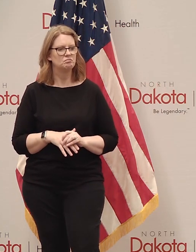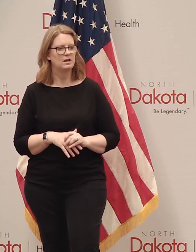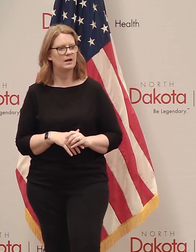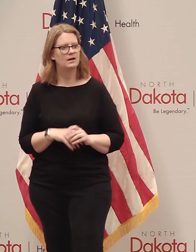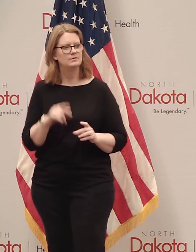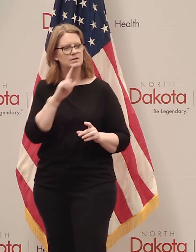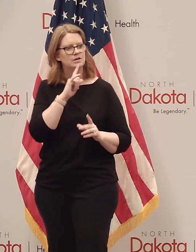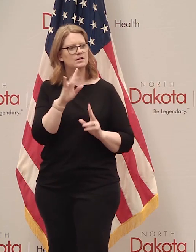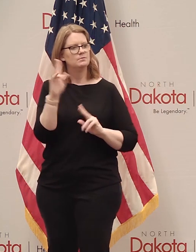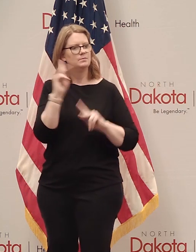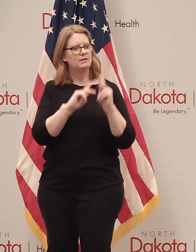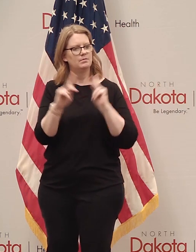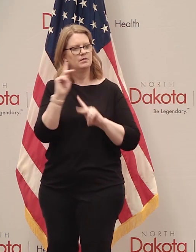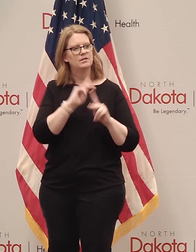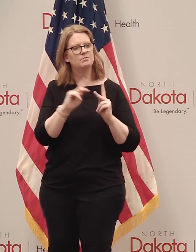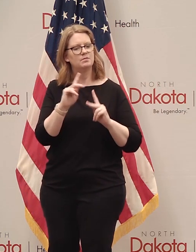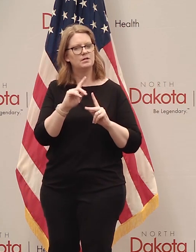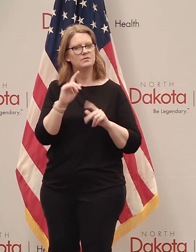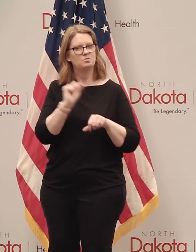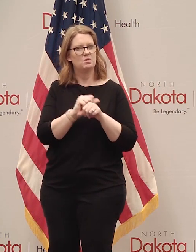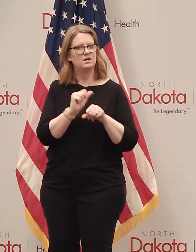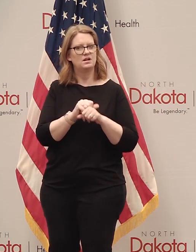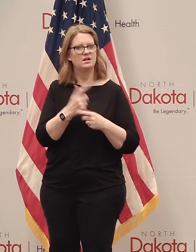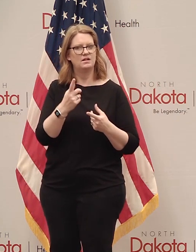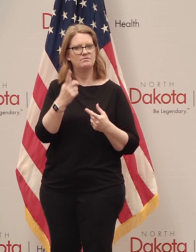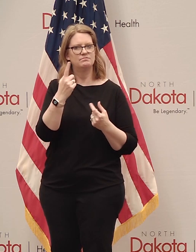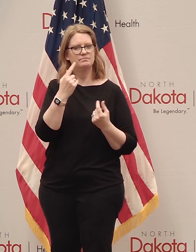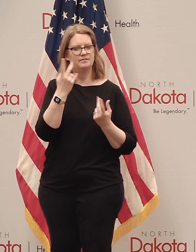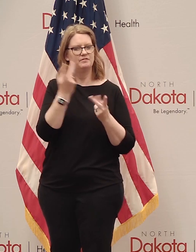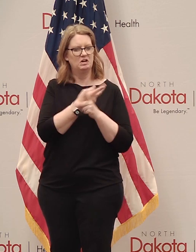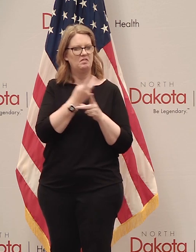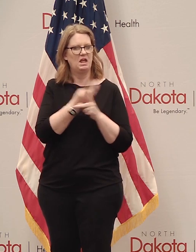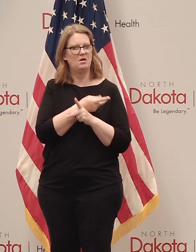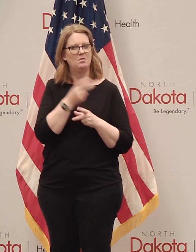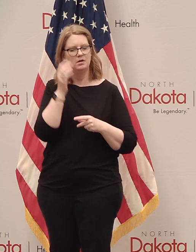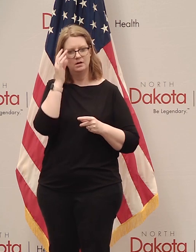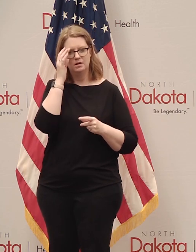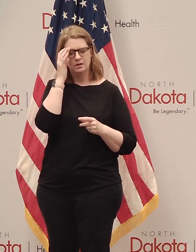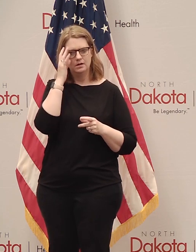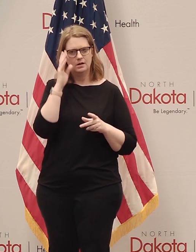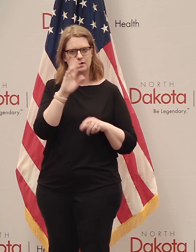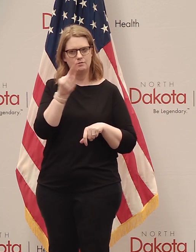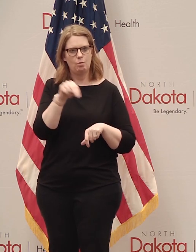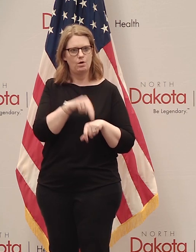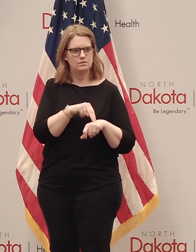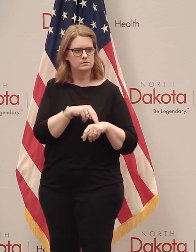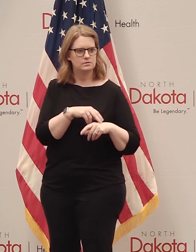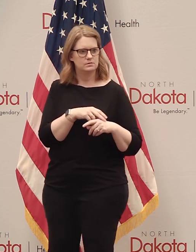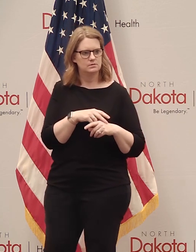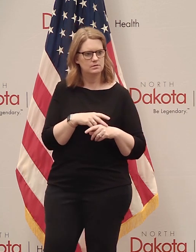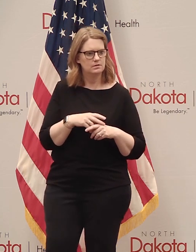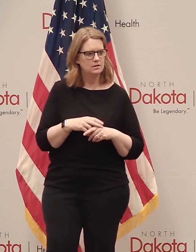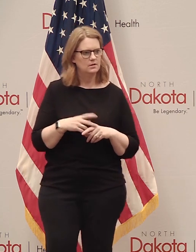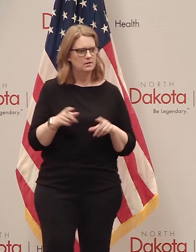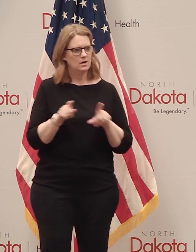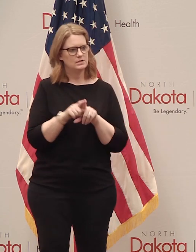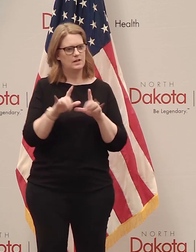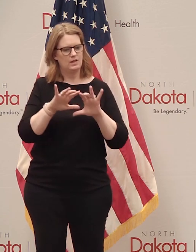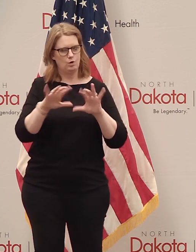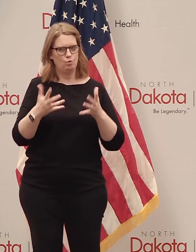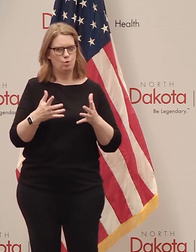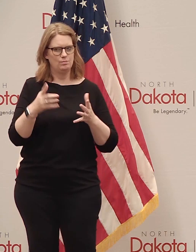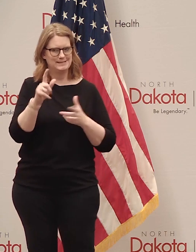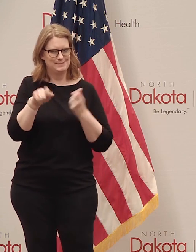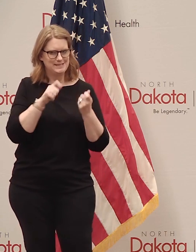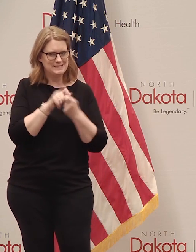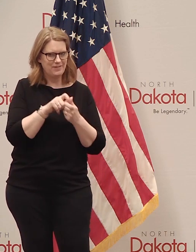working on the continuity of government have thought that through. And the other thing, of course, we would I'm sure that group that's working on this,